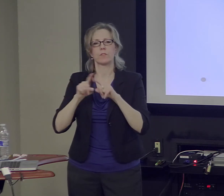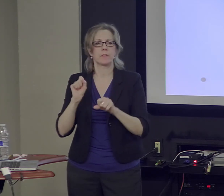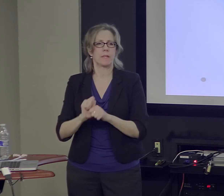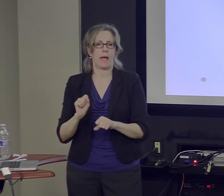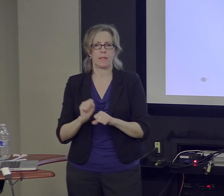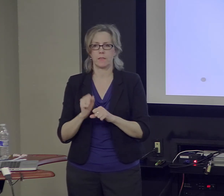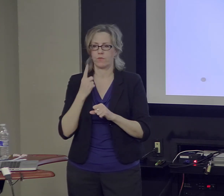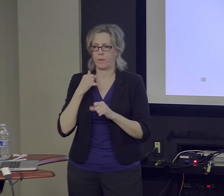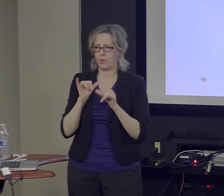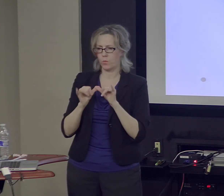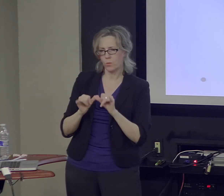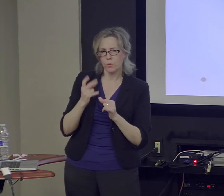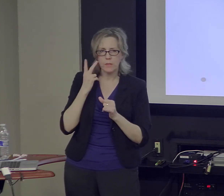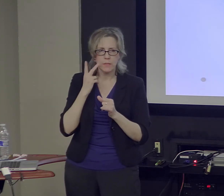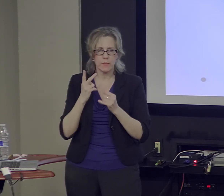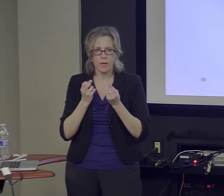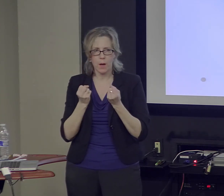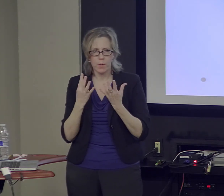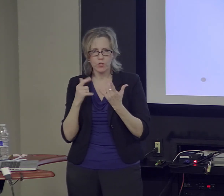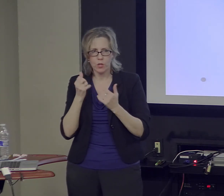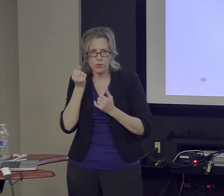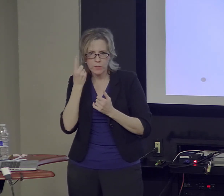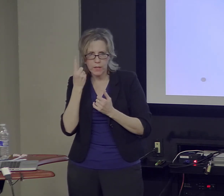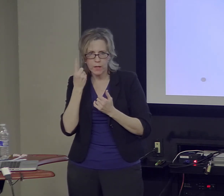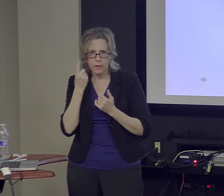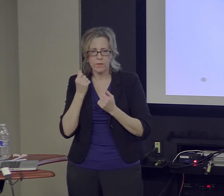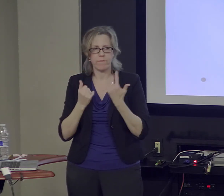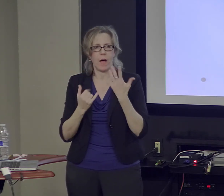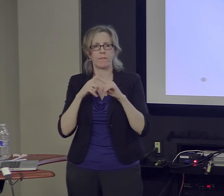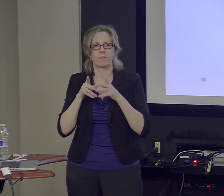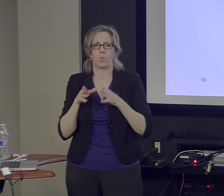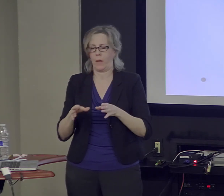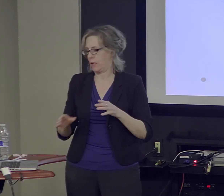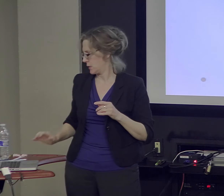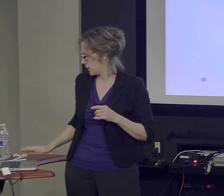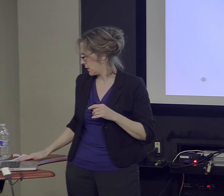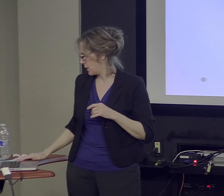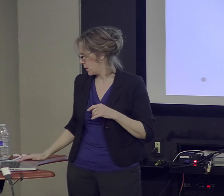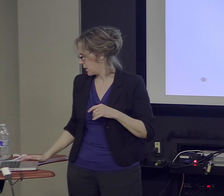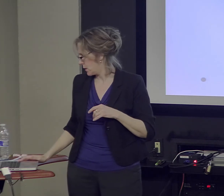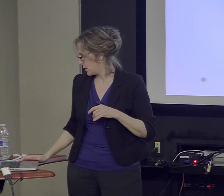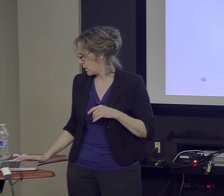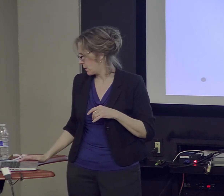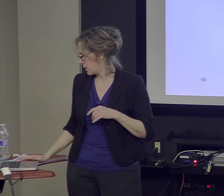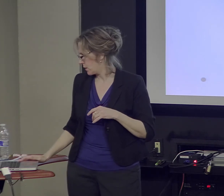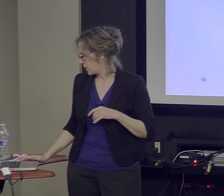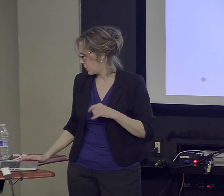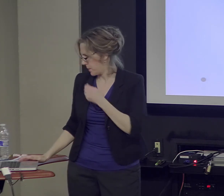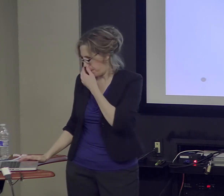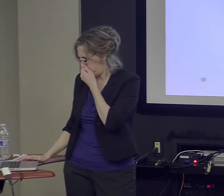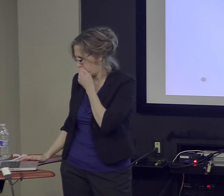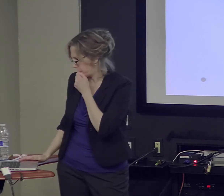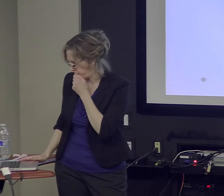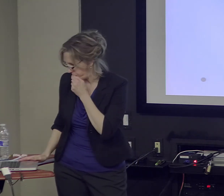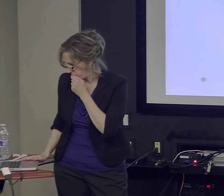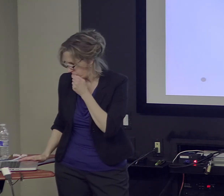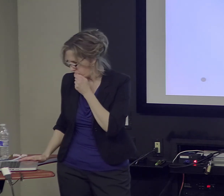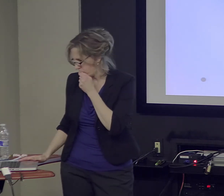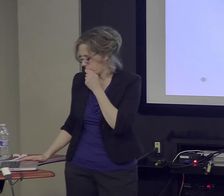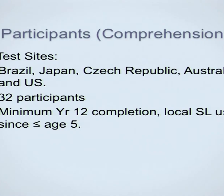task-oriented. I wanted to provide the task-oriented video clip so I could actually